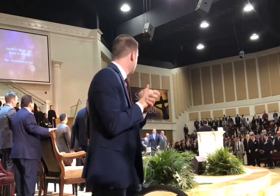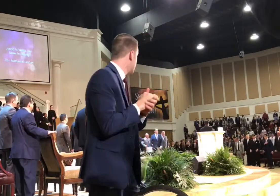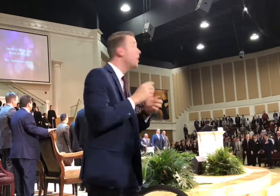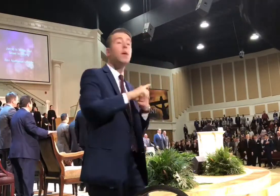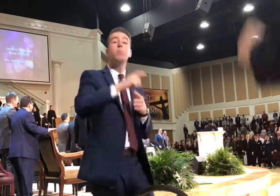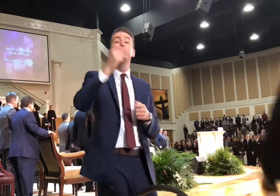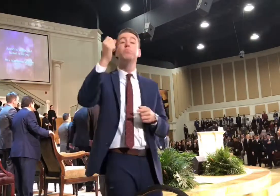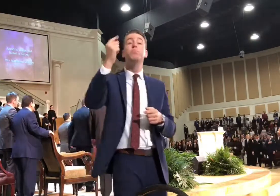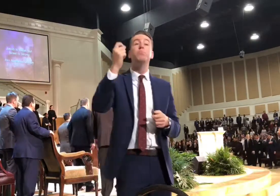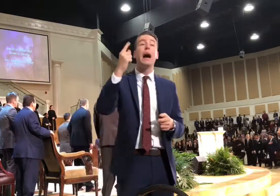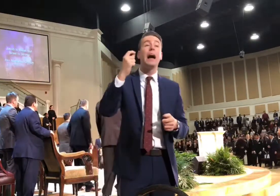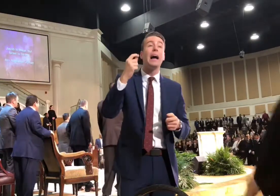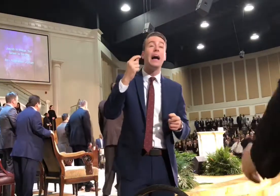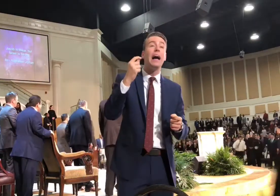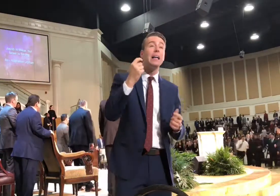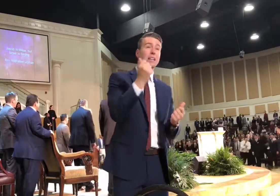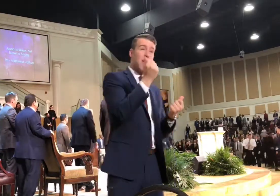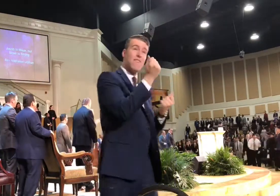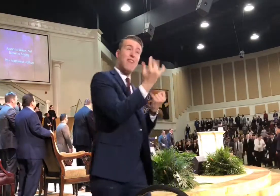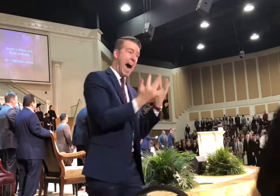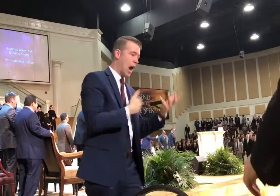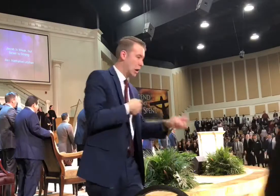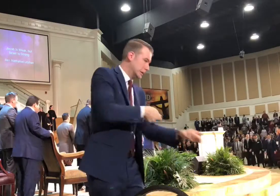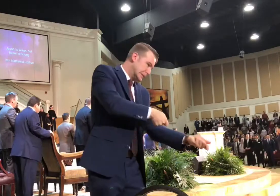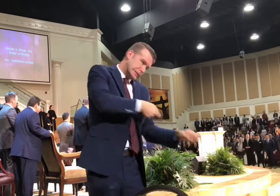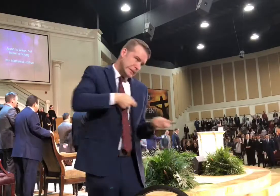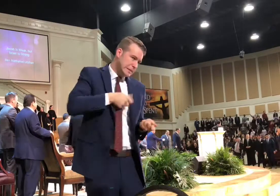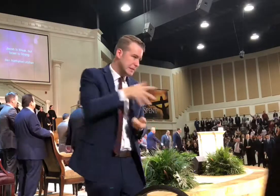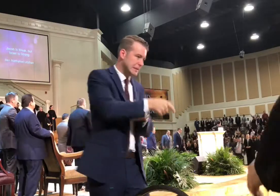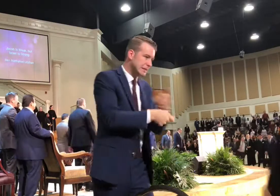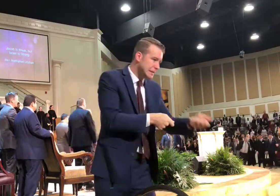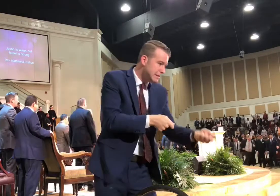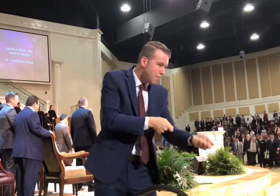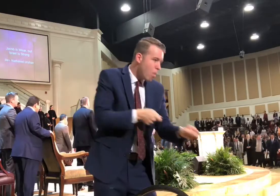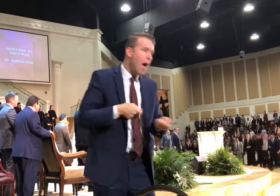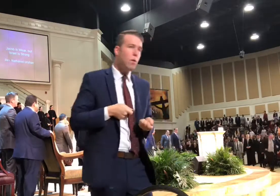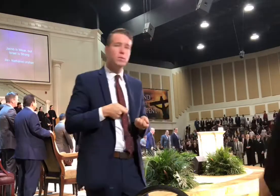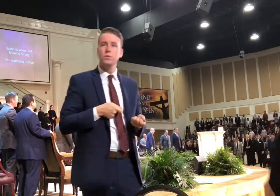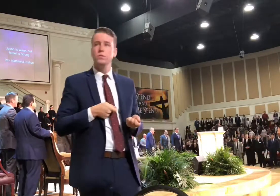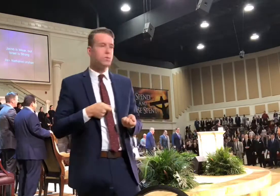But I'm pulling people out of the fire.